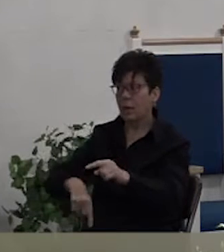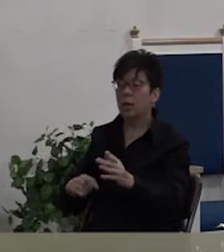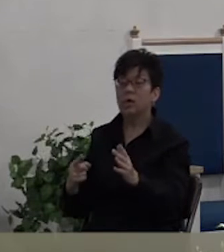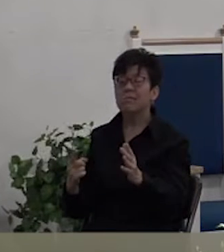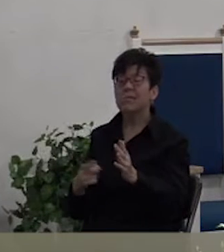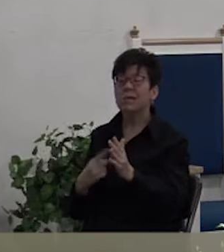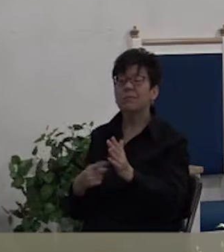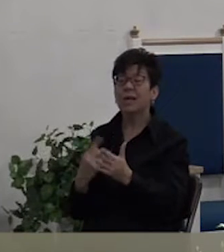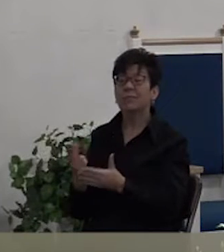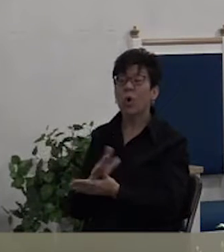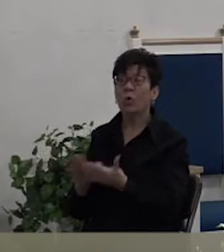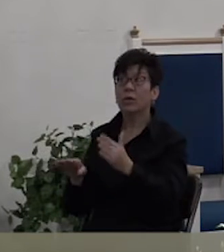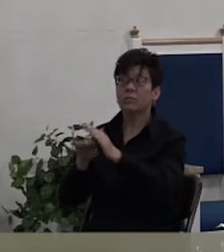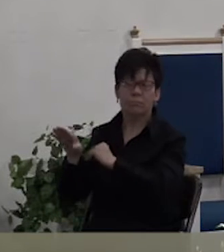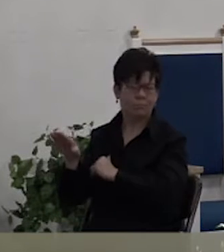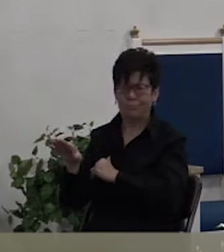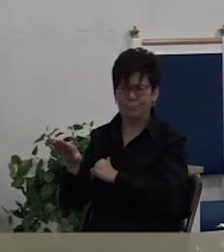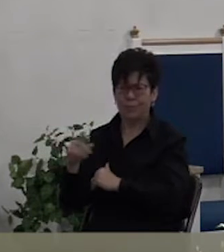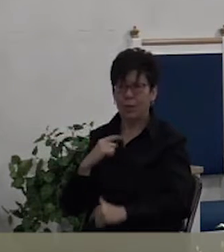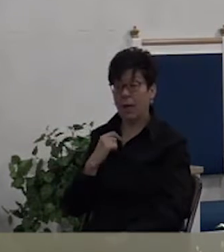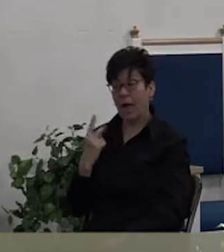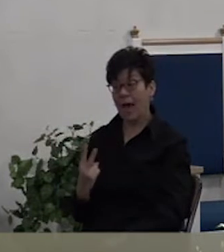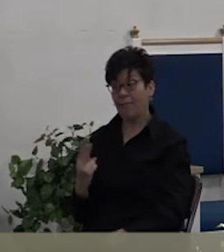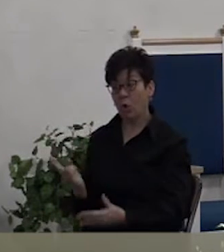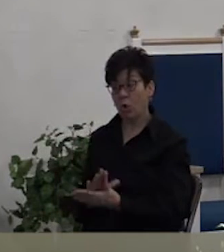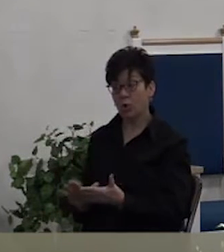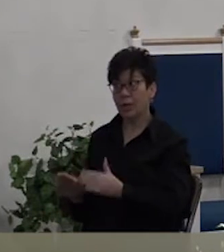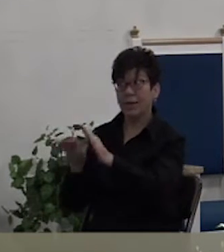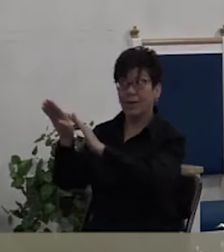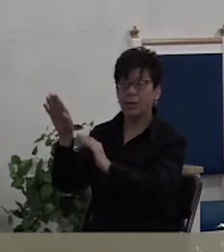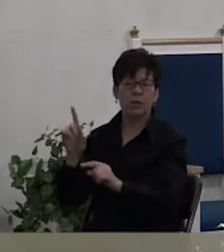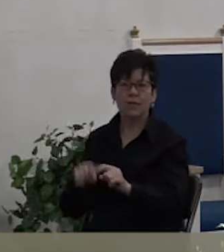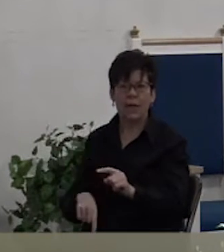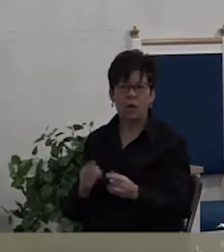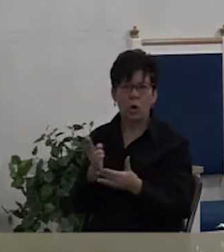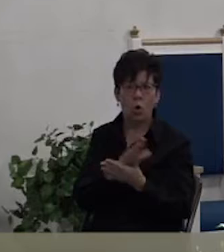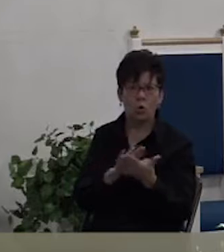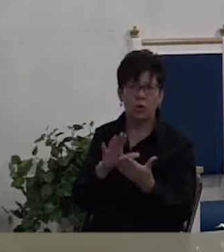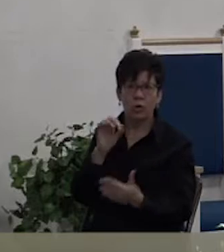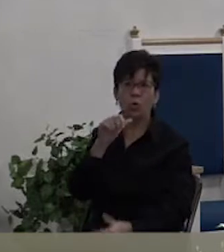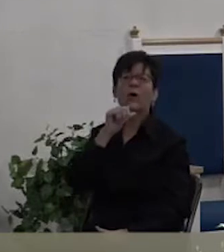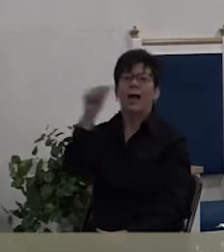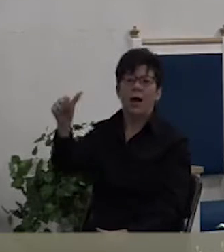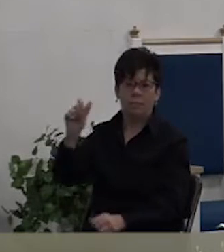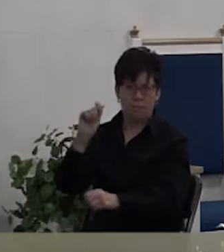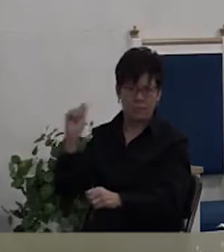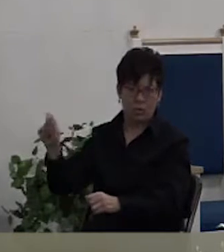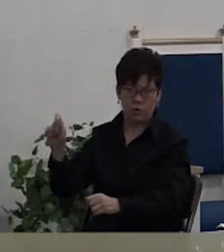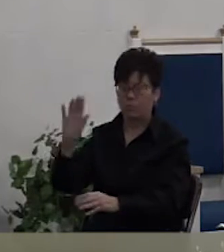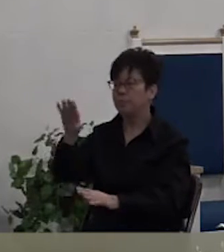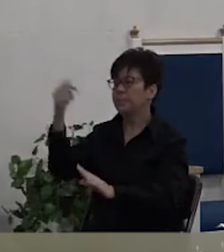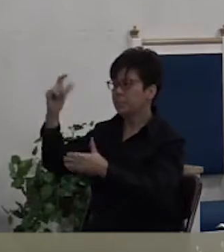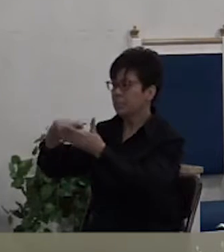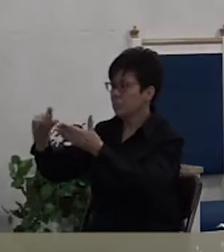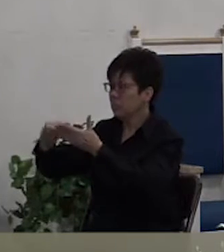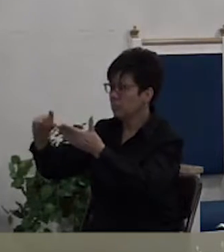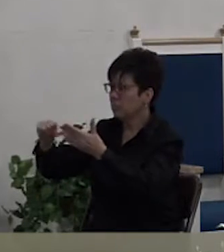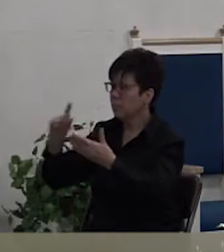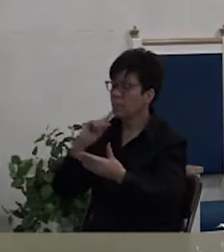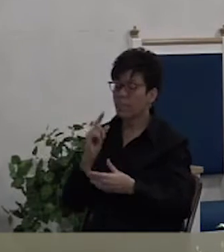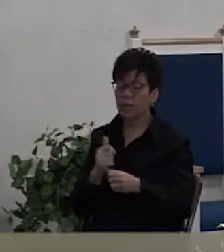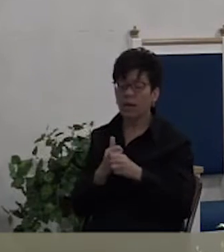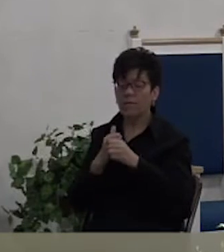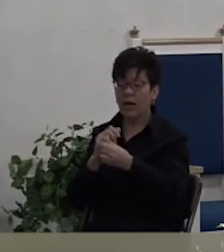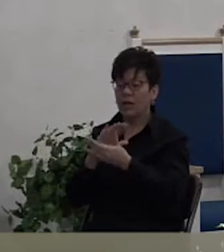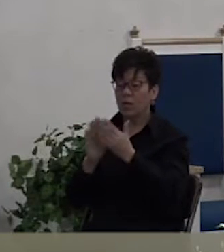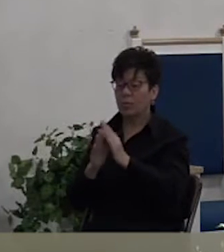holy. You're not getting there partially holy. You're going to be holy or you're not going to make it. Here, let me just give you another scripture. Follow peace with all men